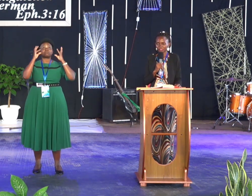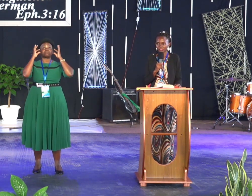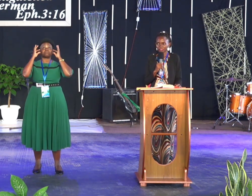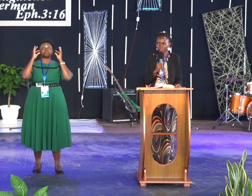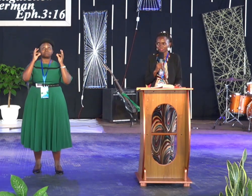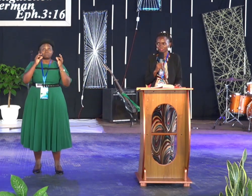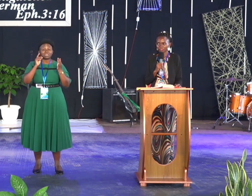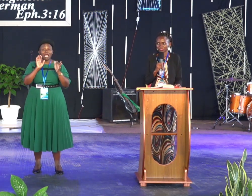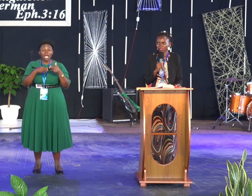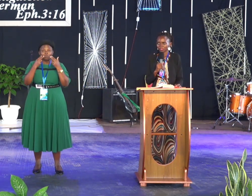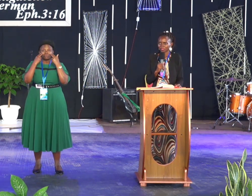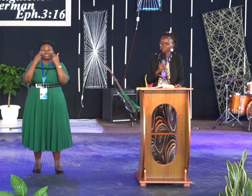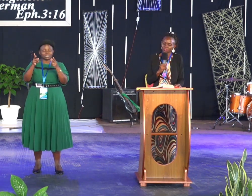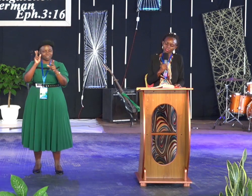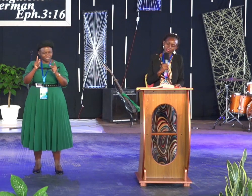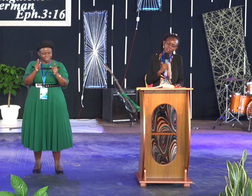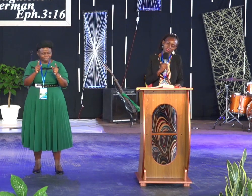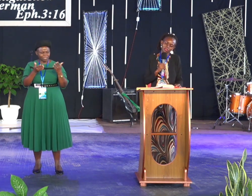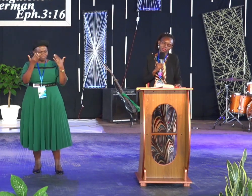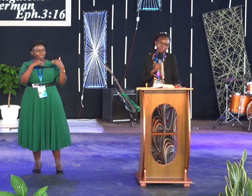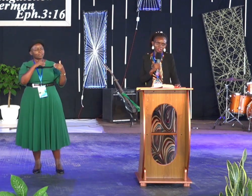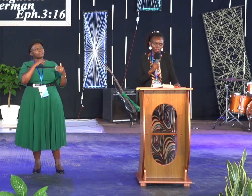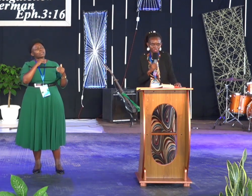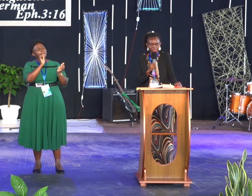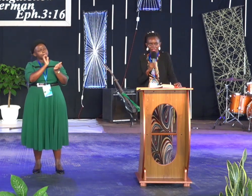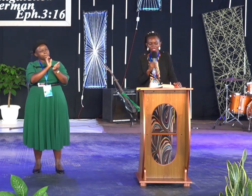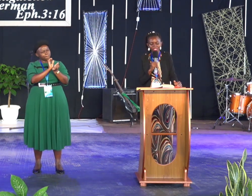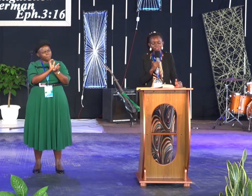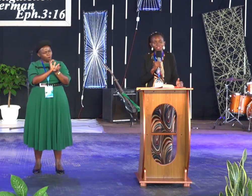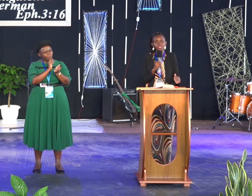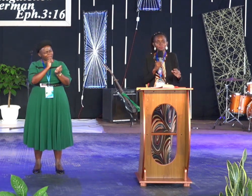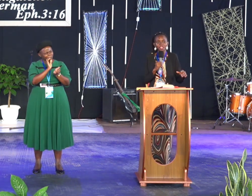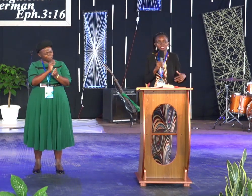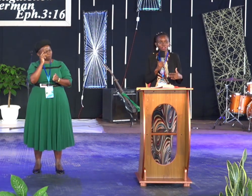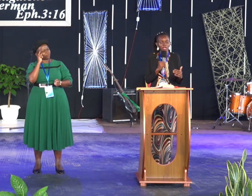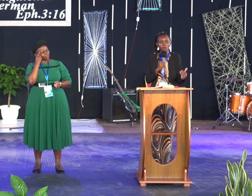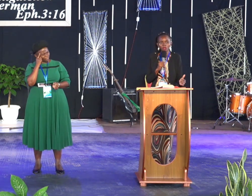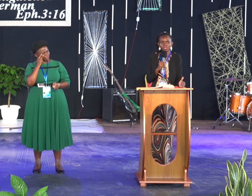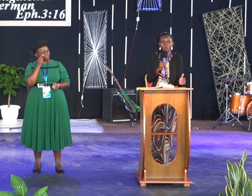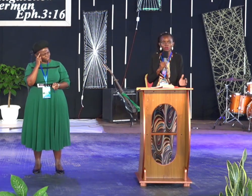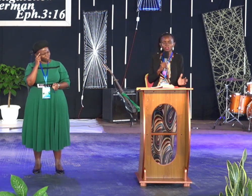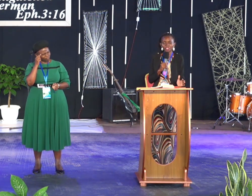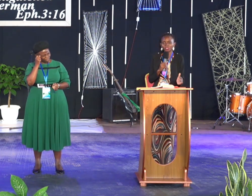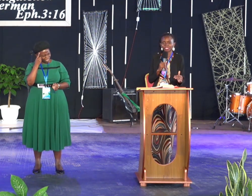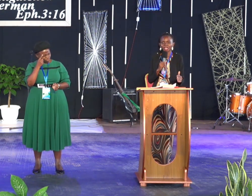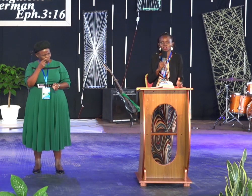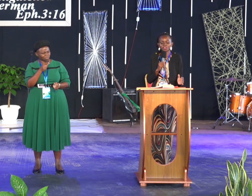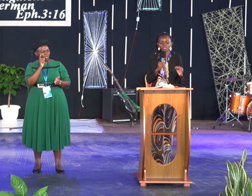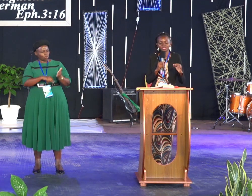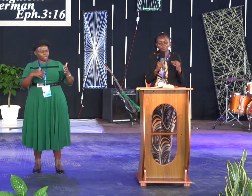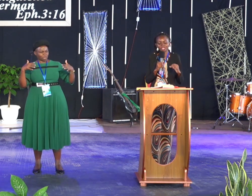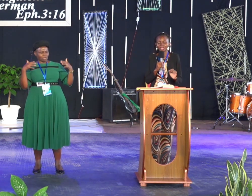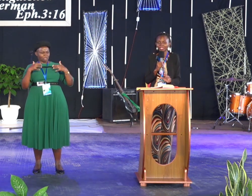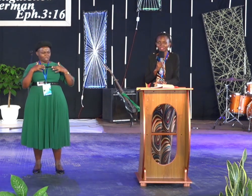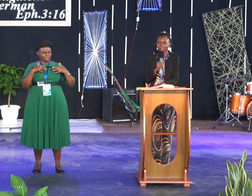nti ebibatawanya n'okutyoka wali kubeetoolodde waliwo akyali tekiriwo munda mu bo. He understood that the fears that were around them and whatever they were scared of,